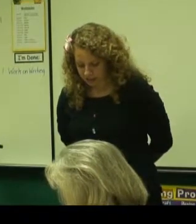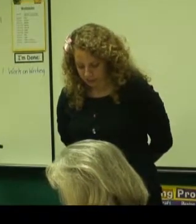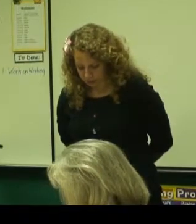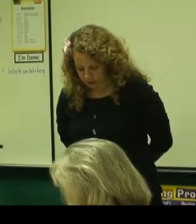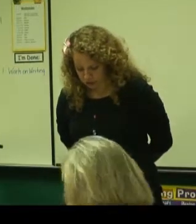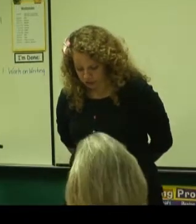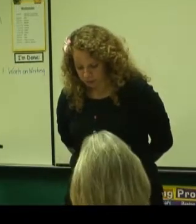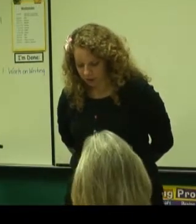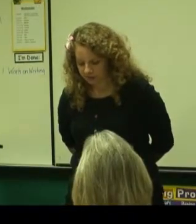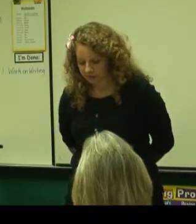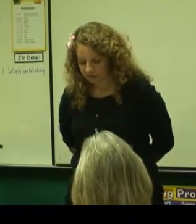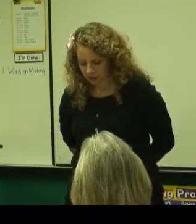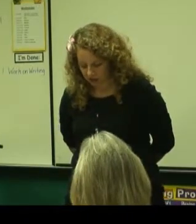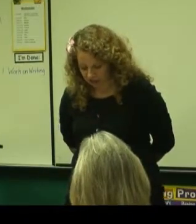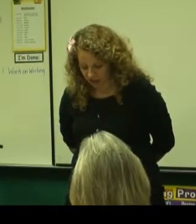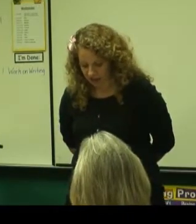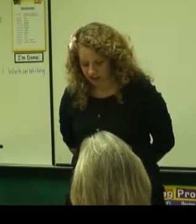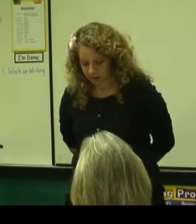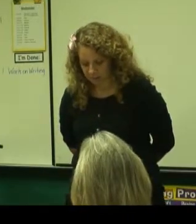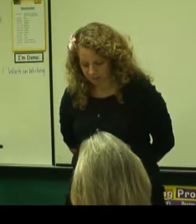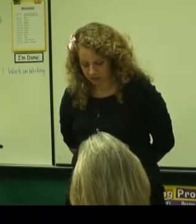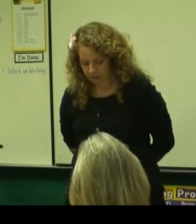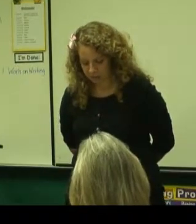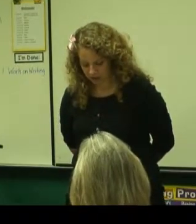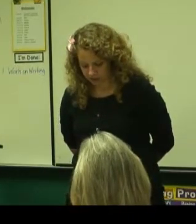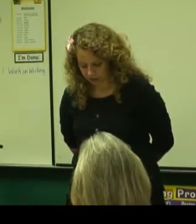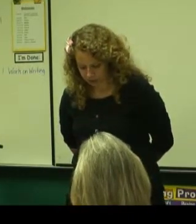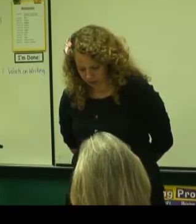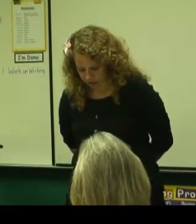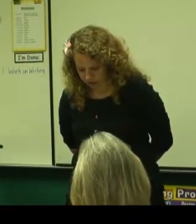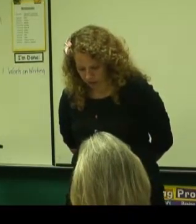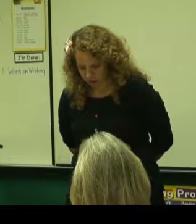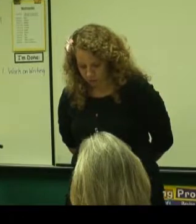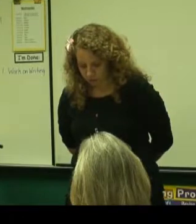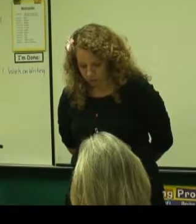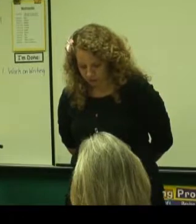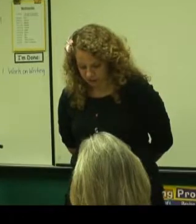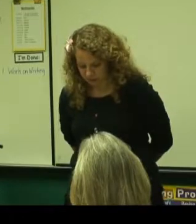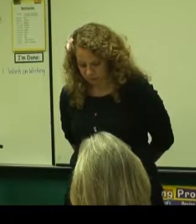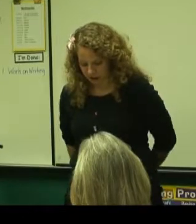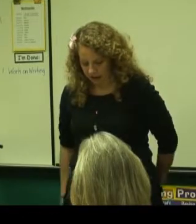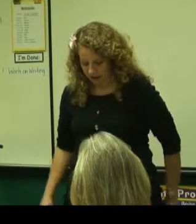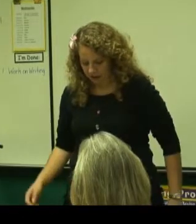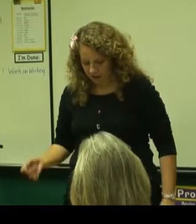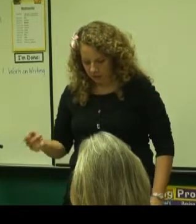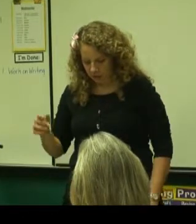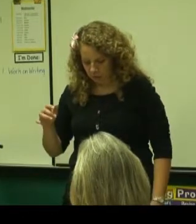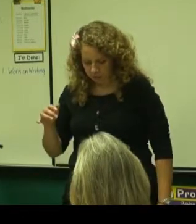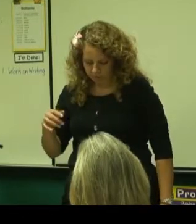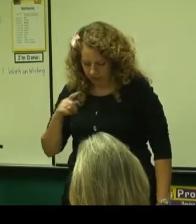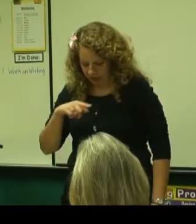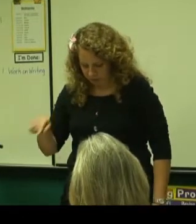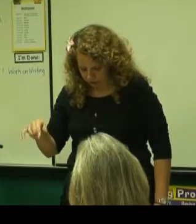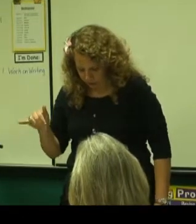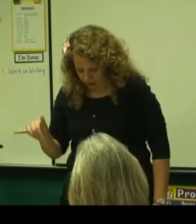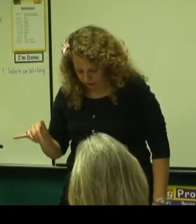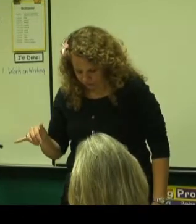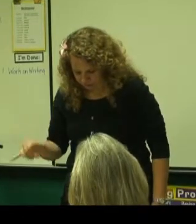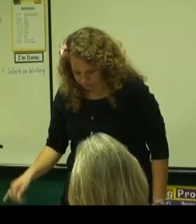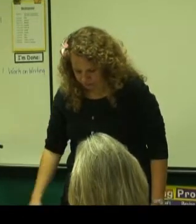yes/no question, a positive nod of the head accompanies the positive response, represented by a line with a Y over it.